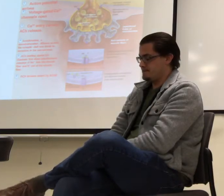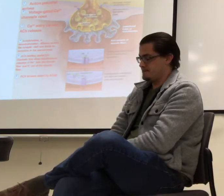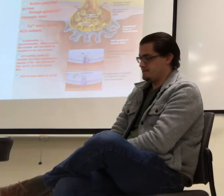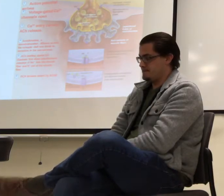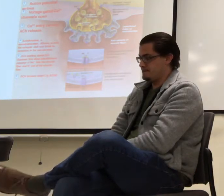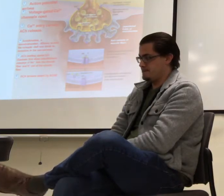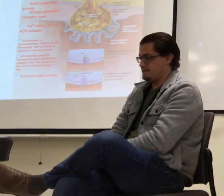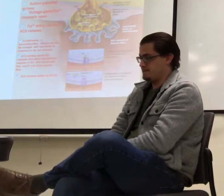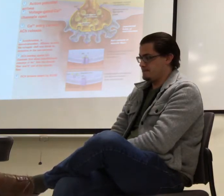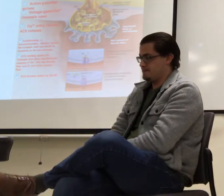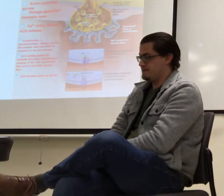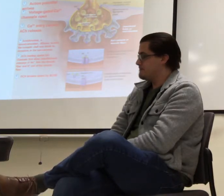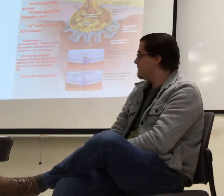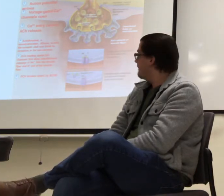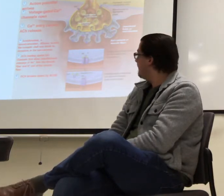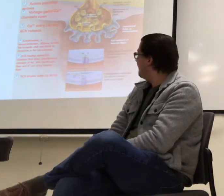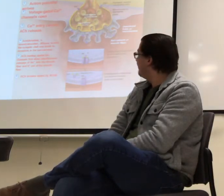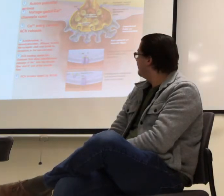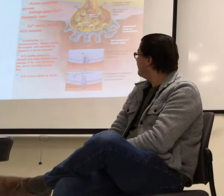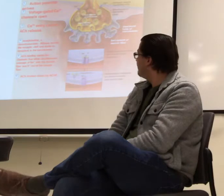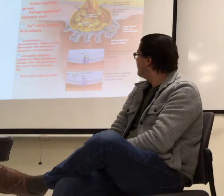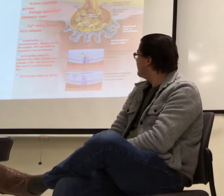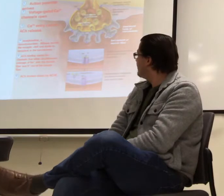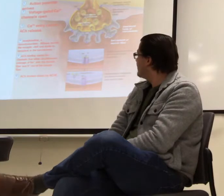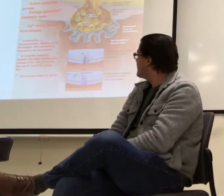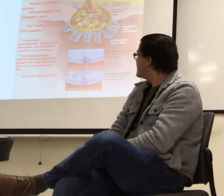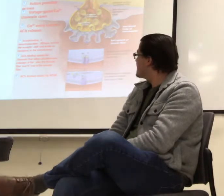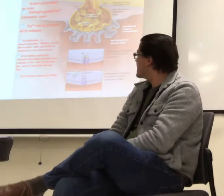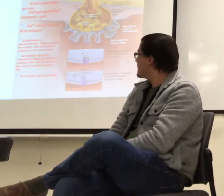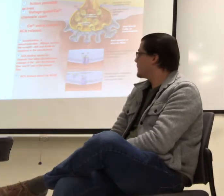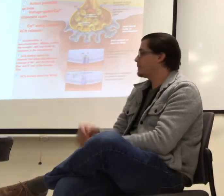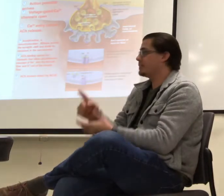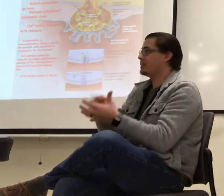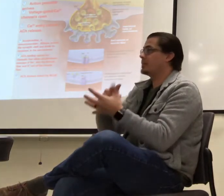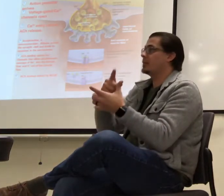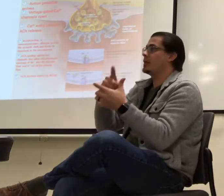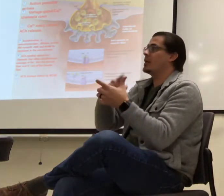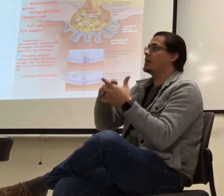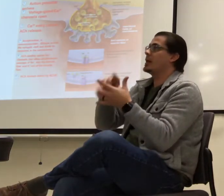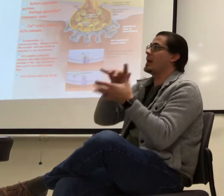And binds its receptor in the sarcolemma.